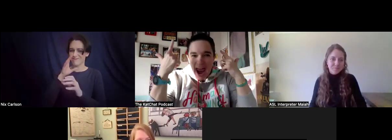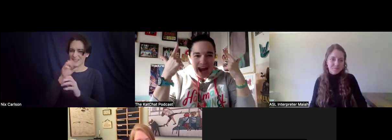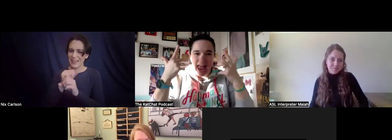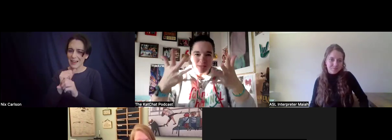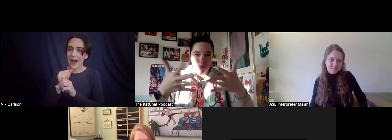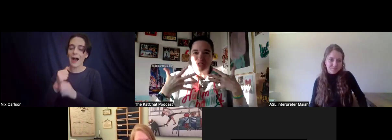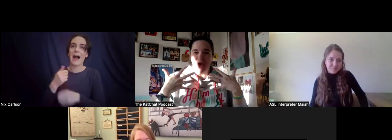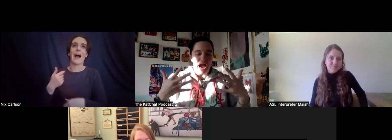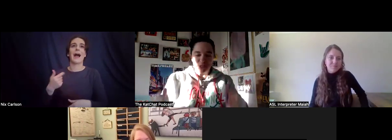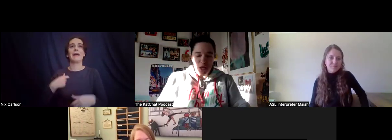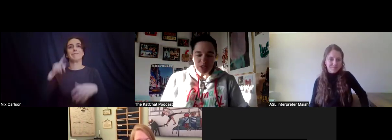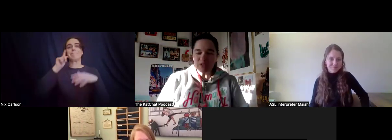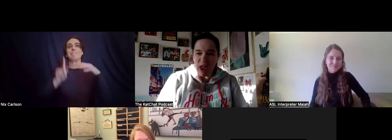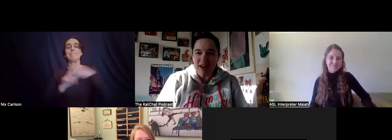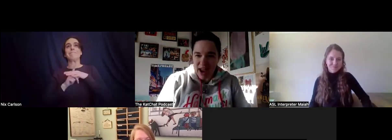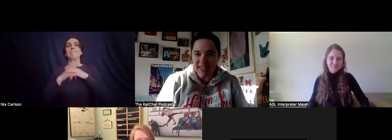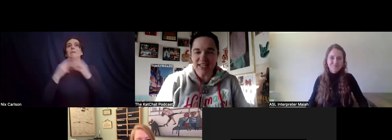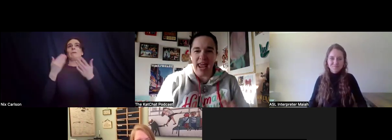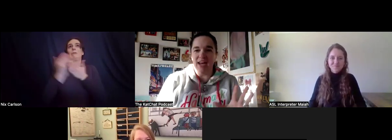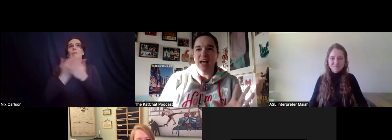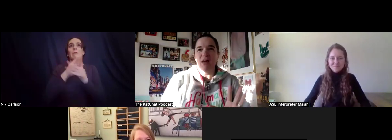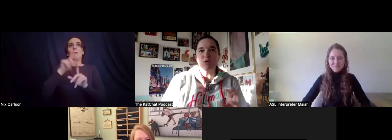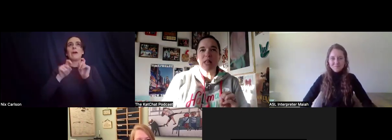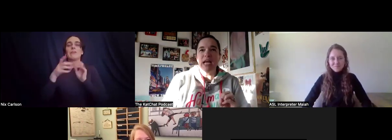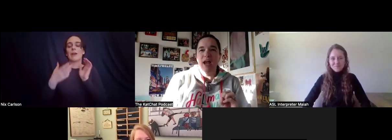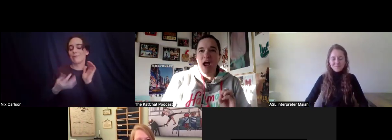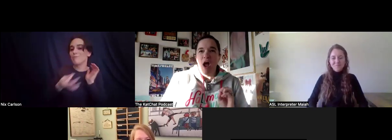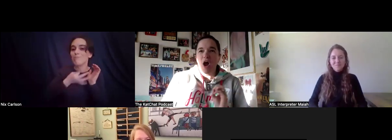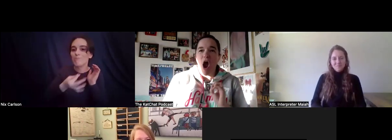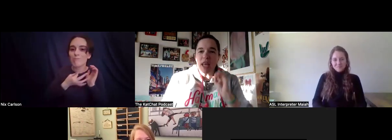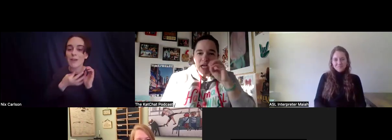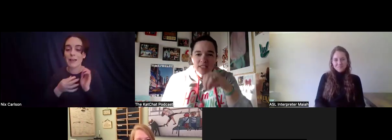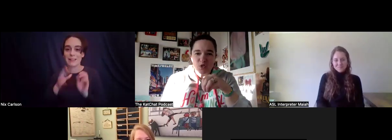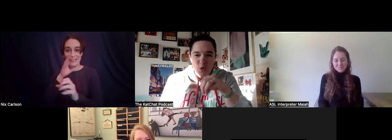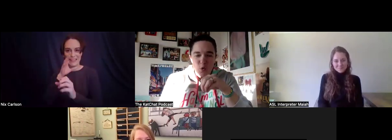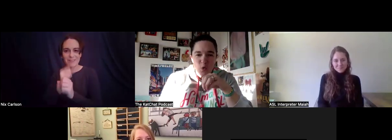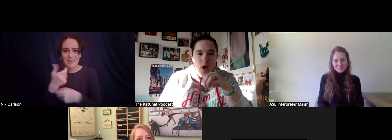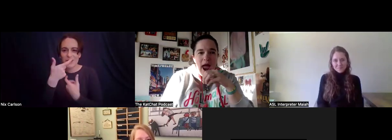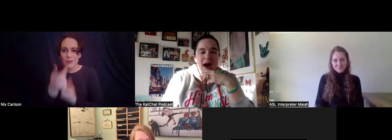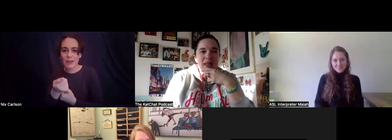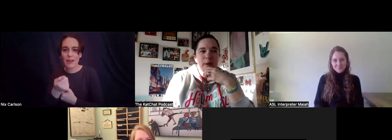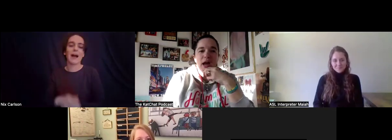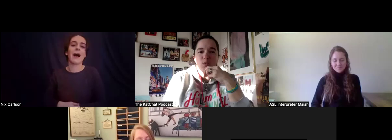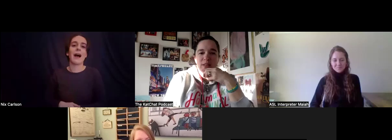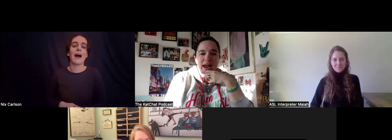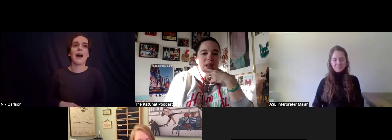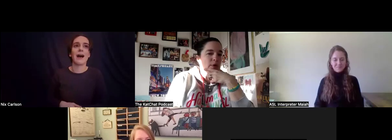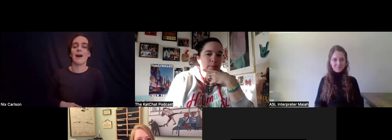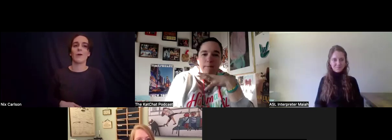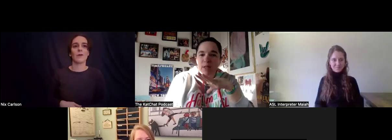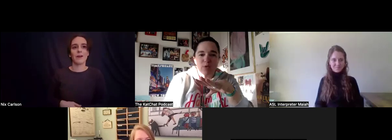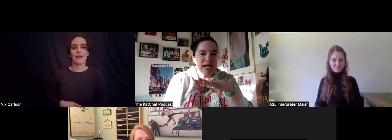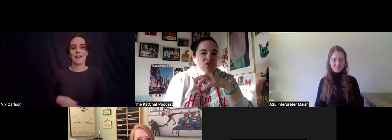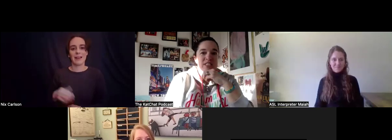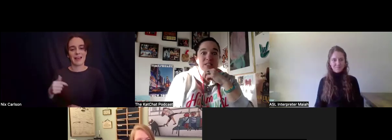of my head as we talk. Yeah, So it's very fascinating. I never really got into anybody related